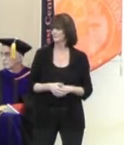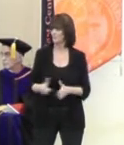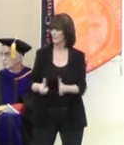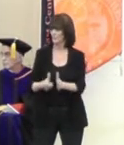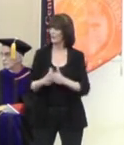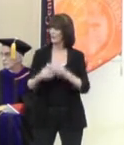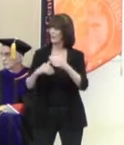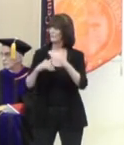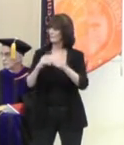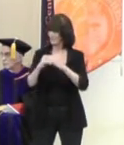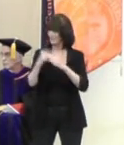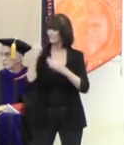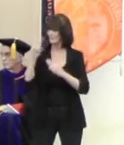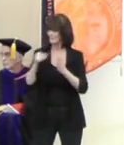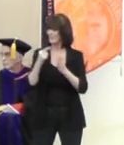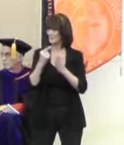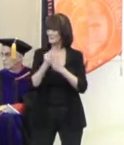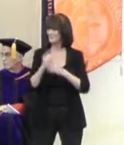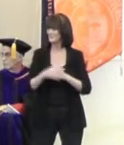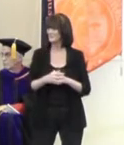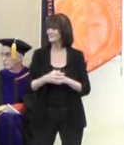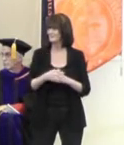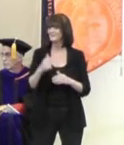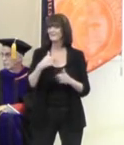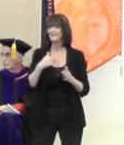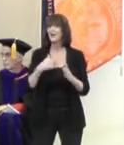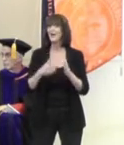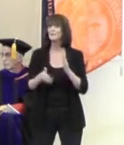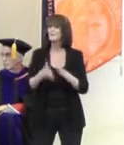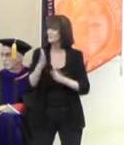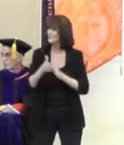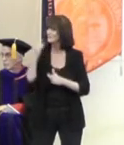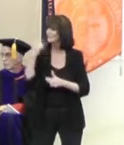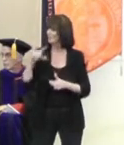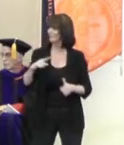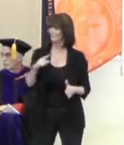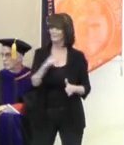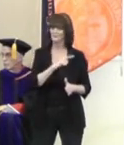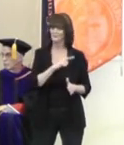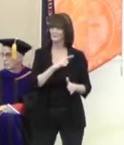required minimum to graduate. I was running for the legislature.